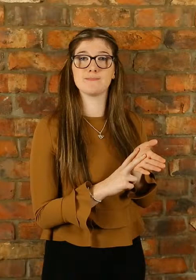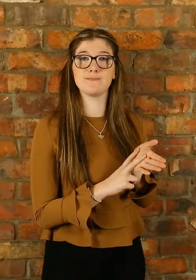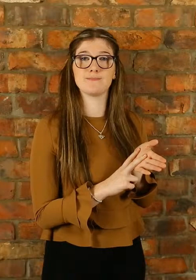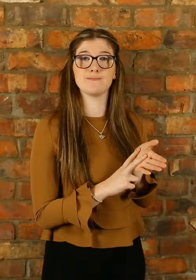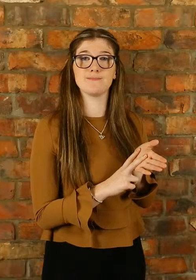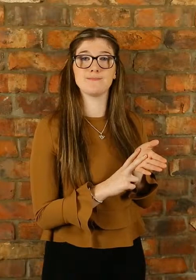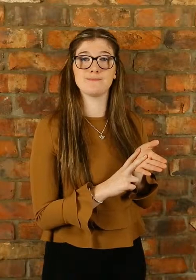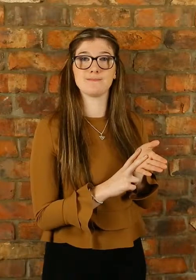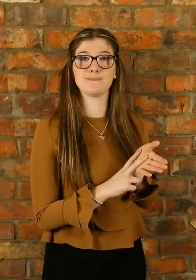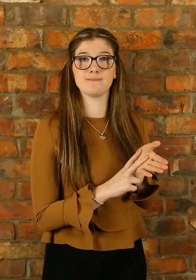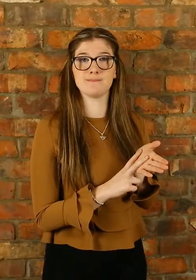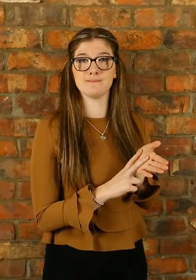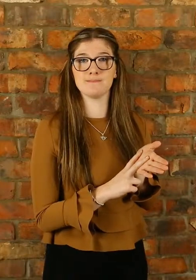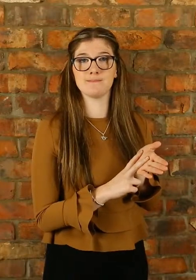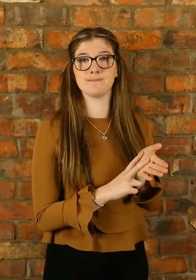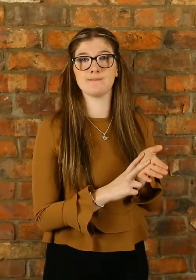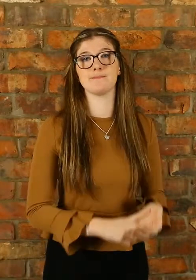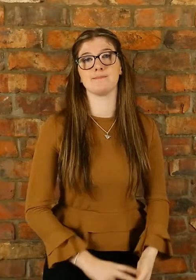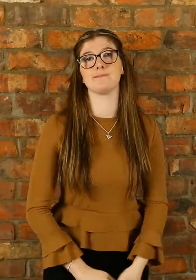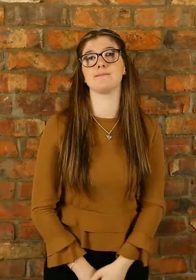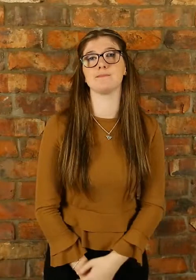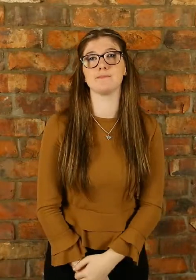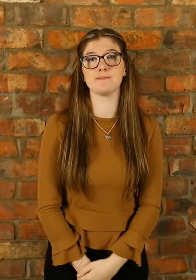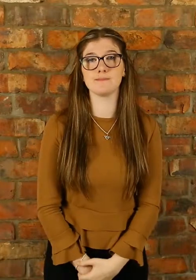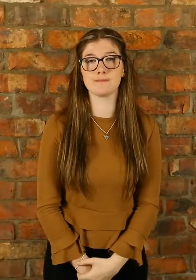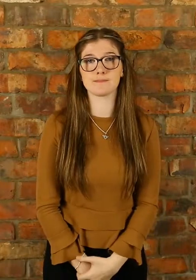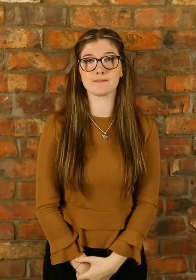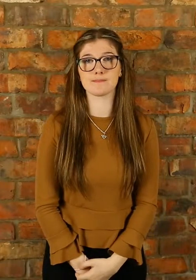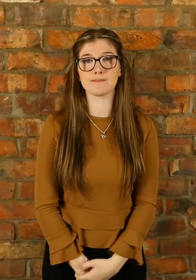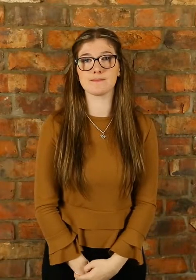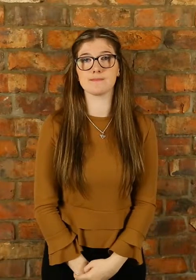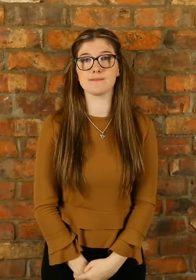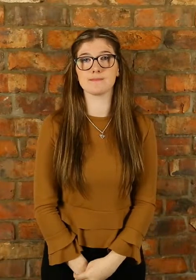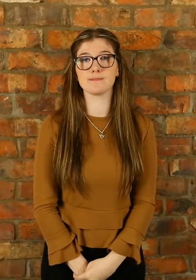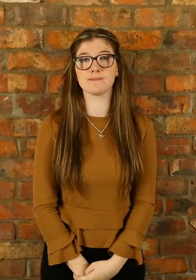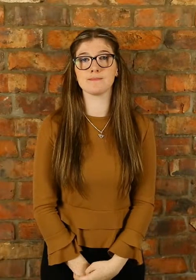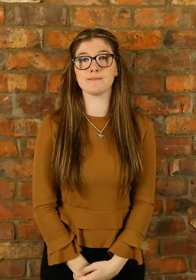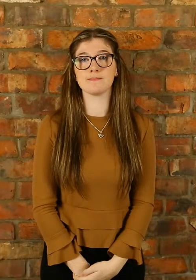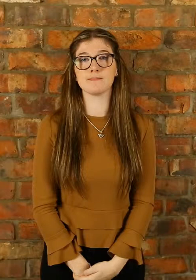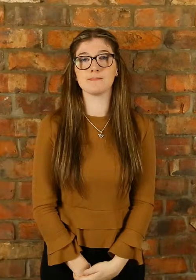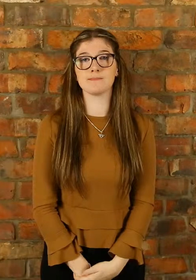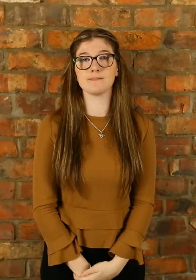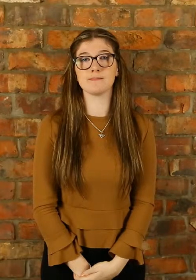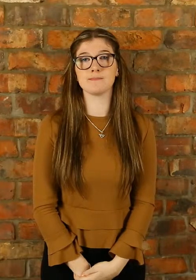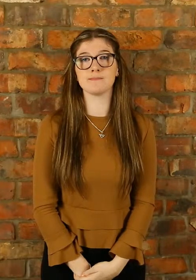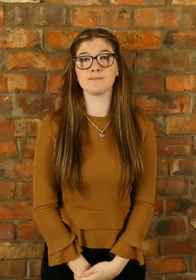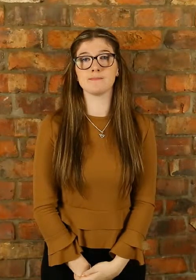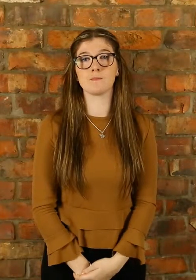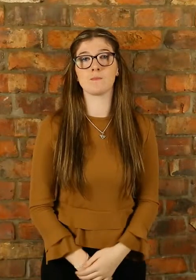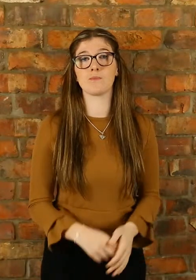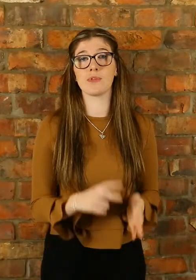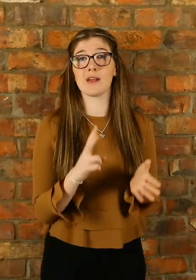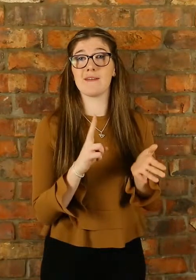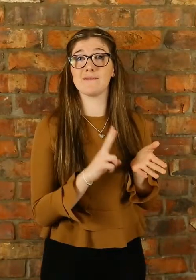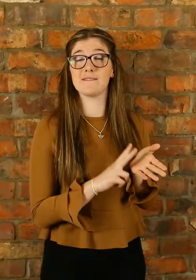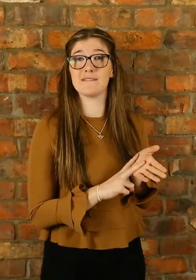Okay, so you take your two fingers, make sure that you spread them apart when you pop them on the palm to differentiate it from an